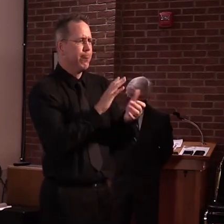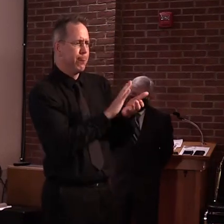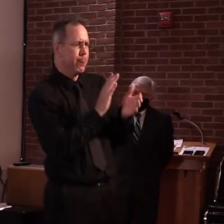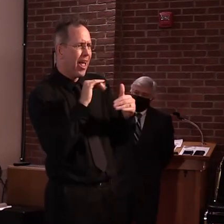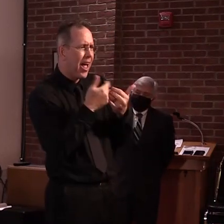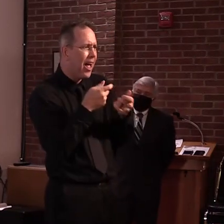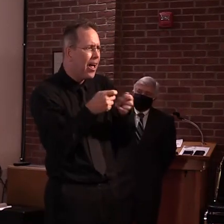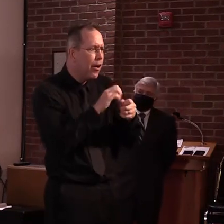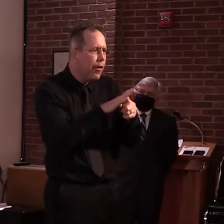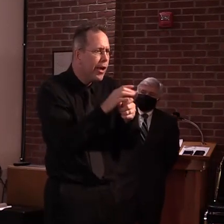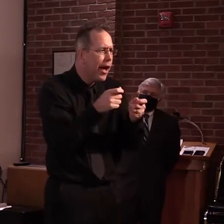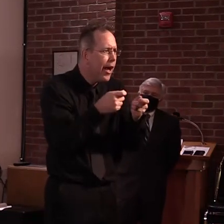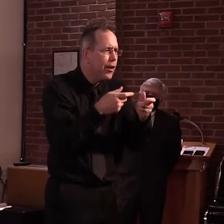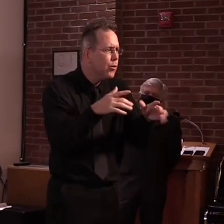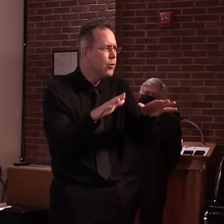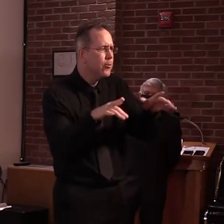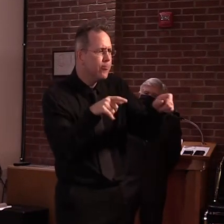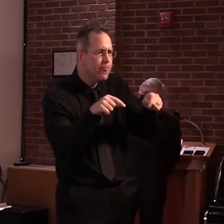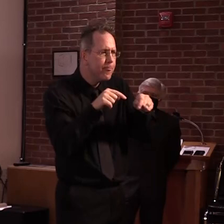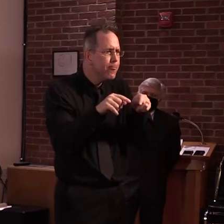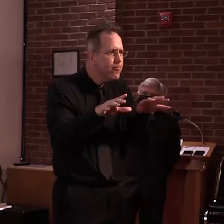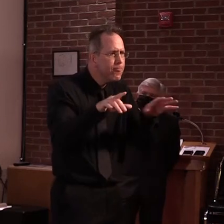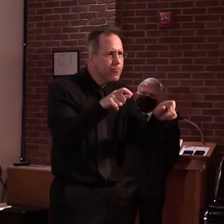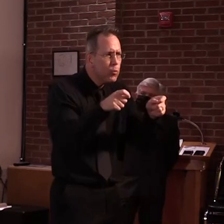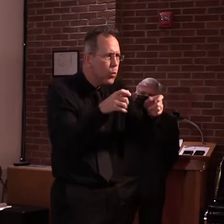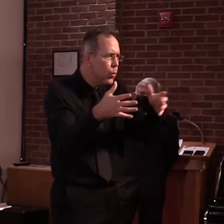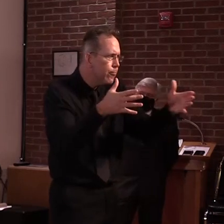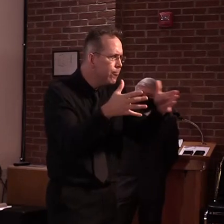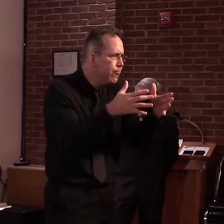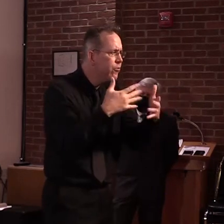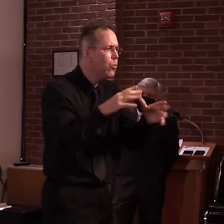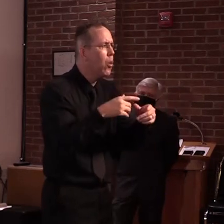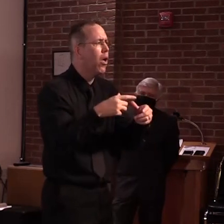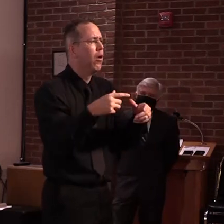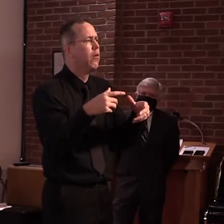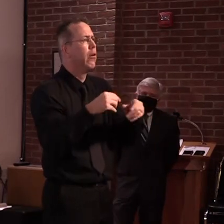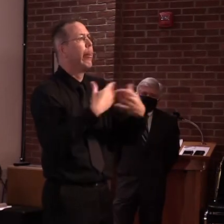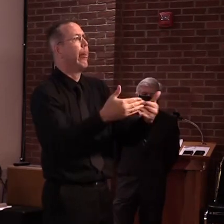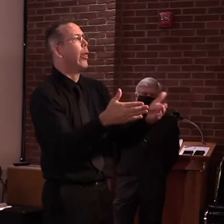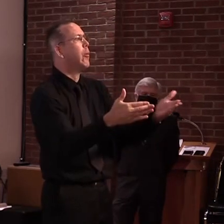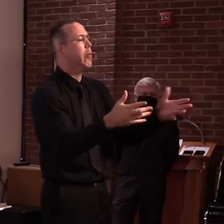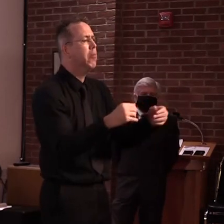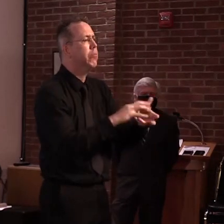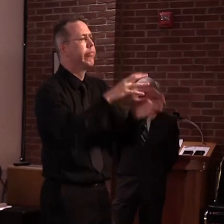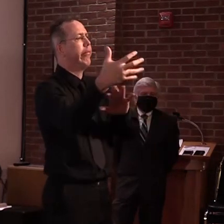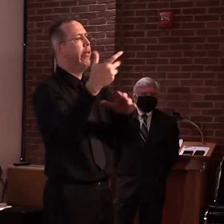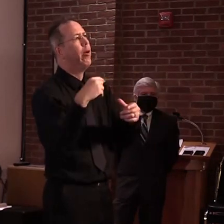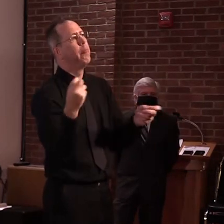to back up and take some of the severe steps that we took initially.